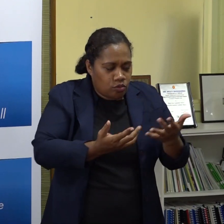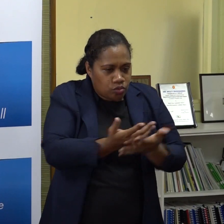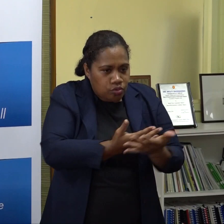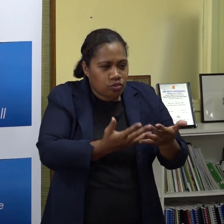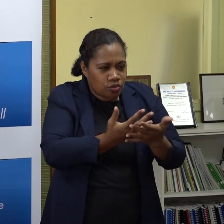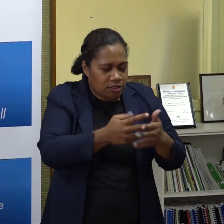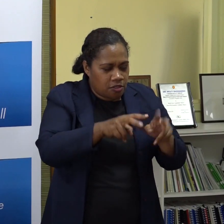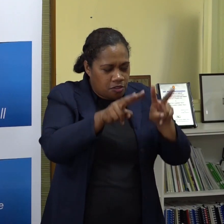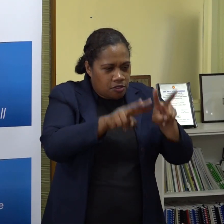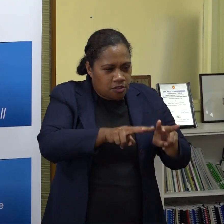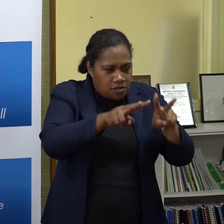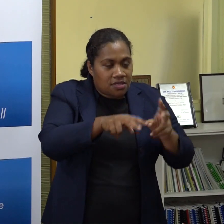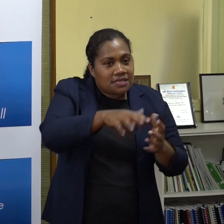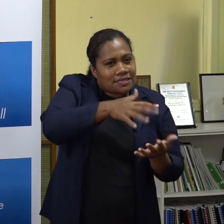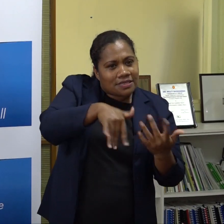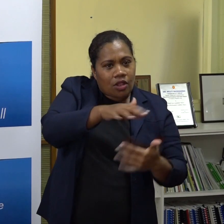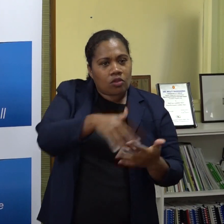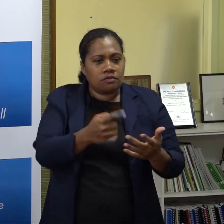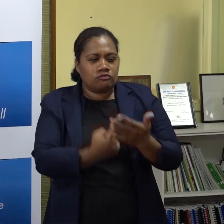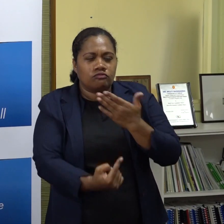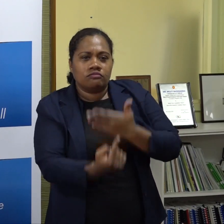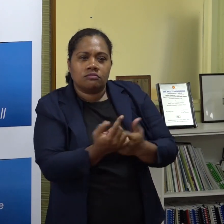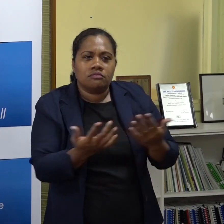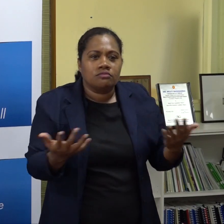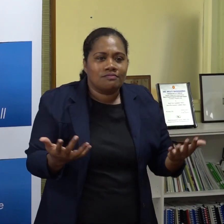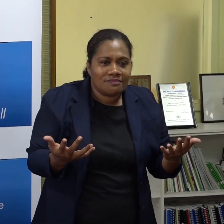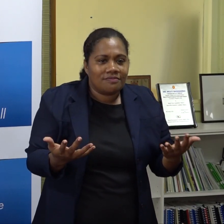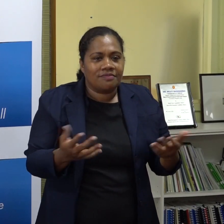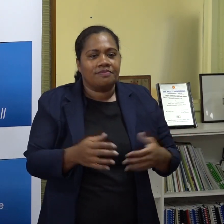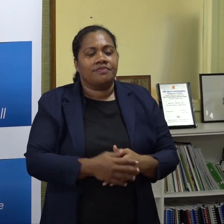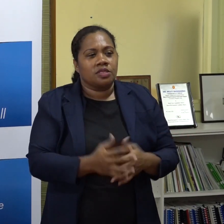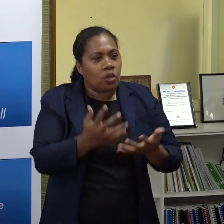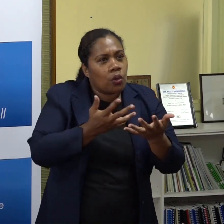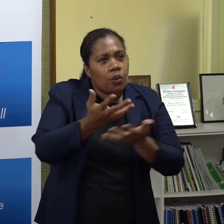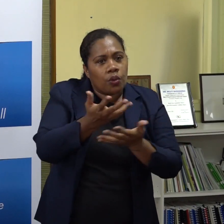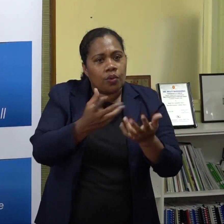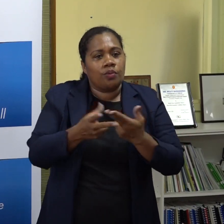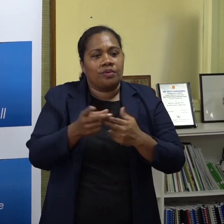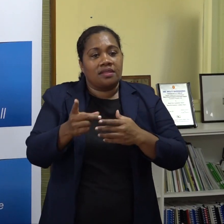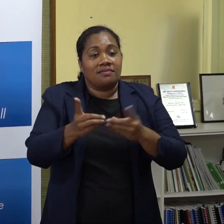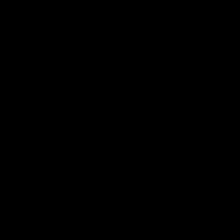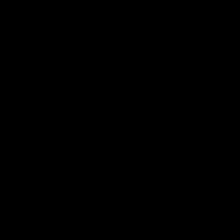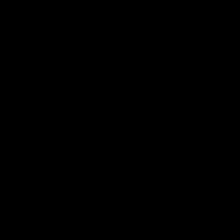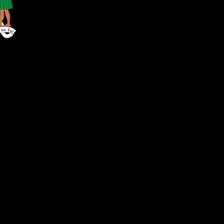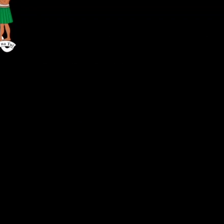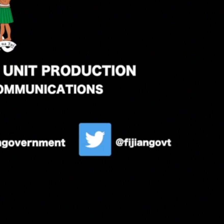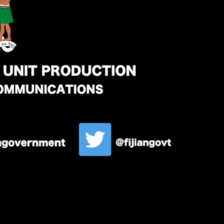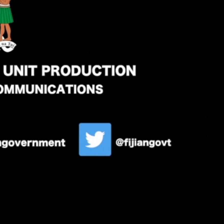cyclone trajectory upon consultations with Director Met.